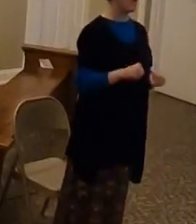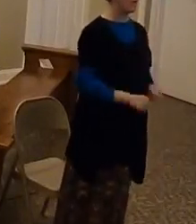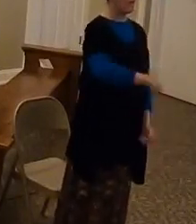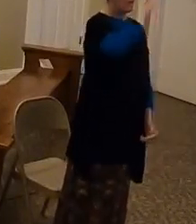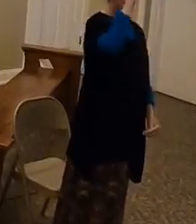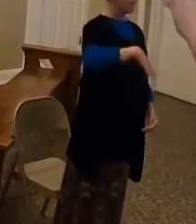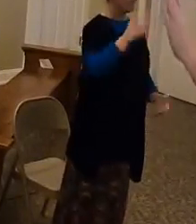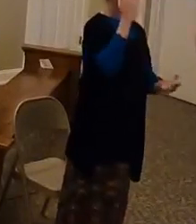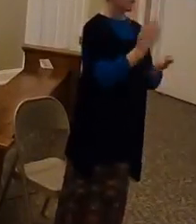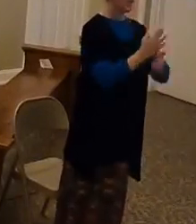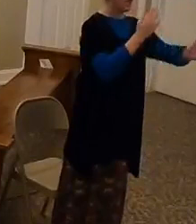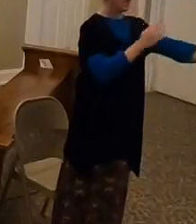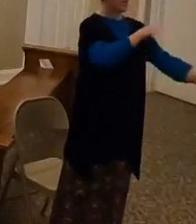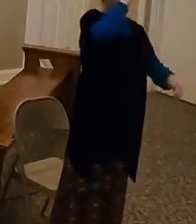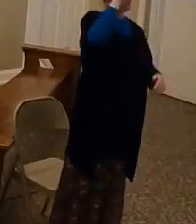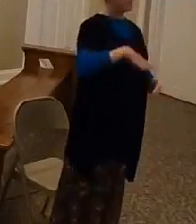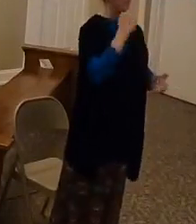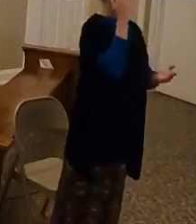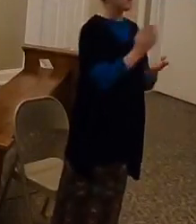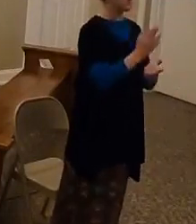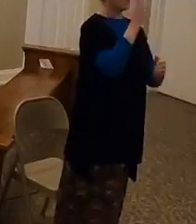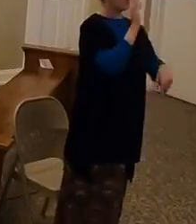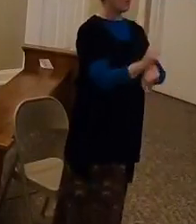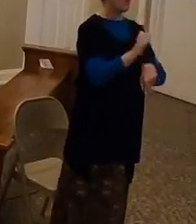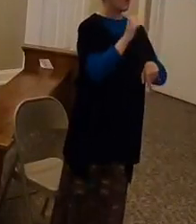Jesus' name, hallelujah.